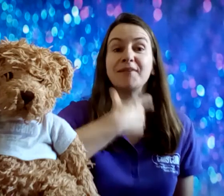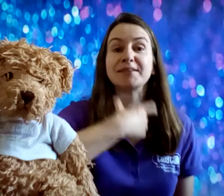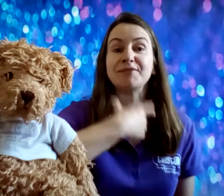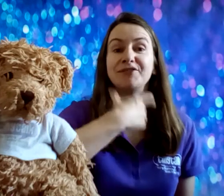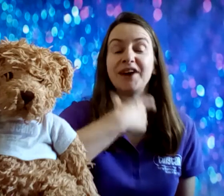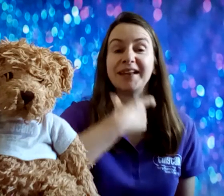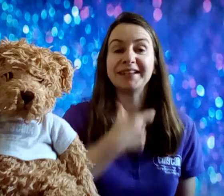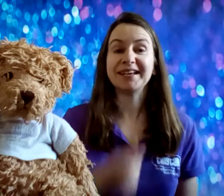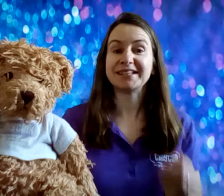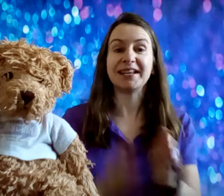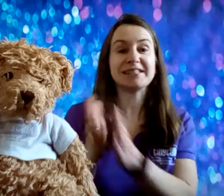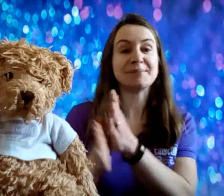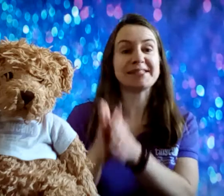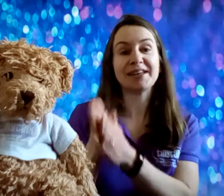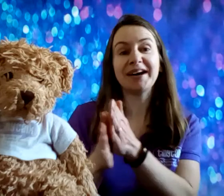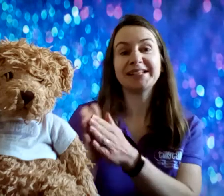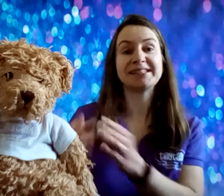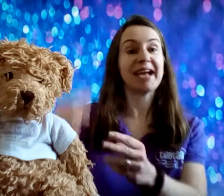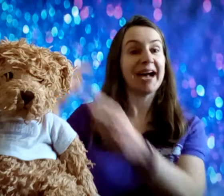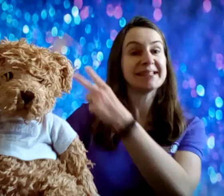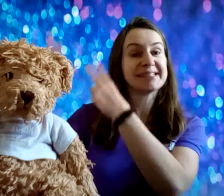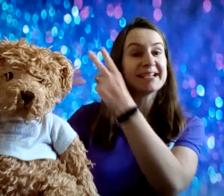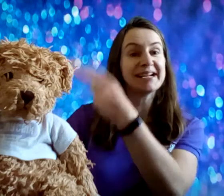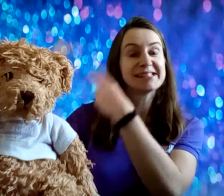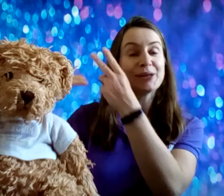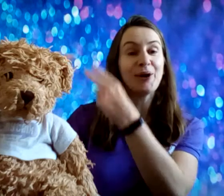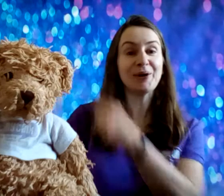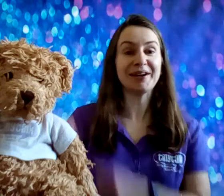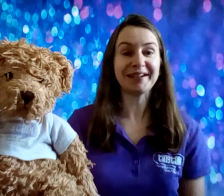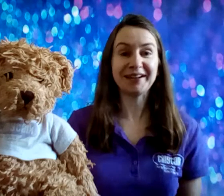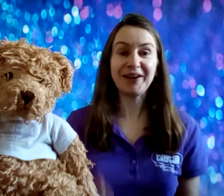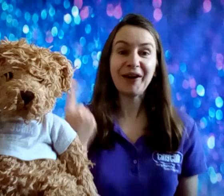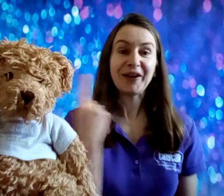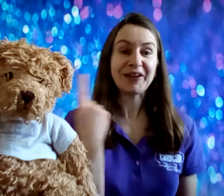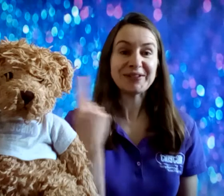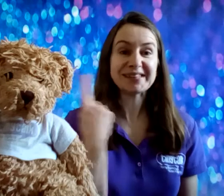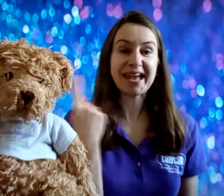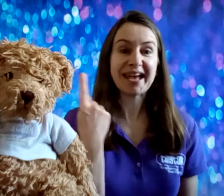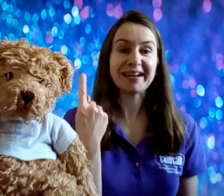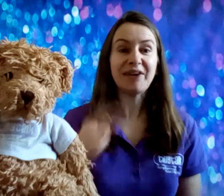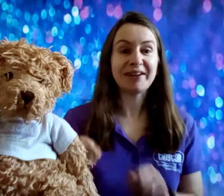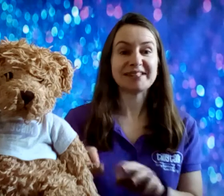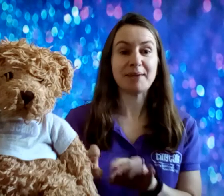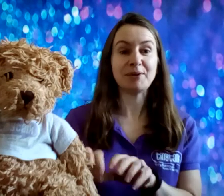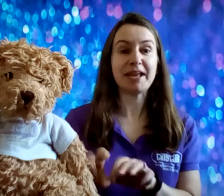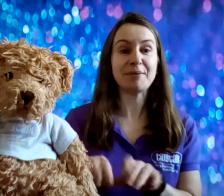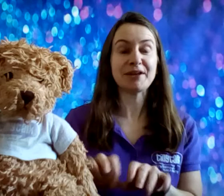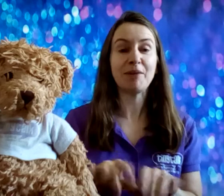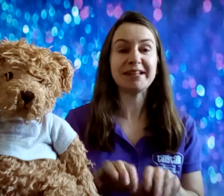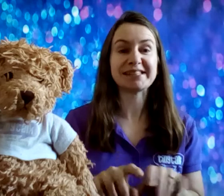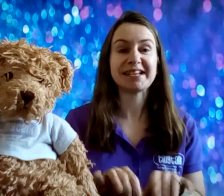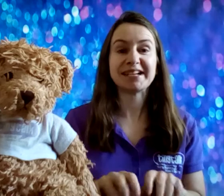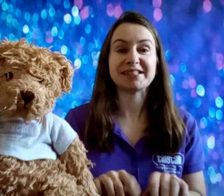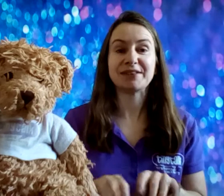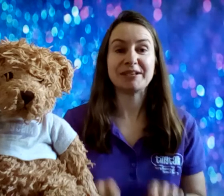have some fun, to learn some signs and sing a song? Who's there? Tap your name in the comments so that we